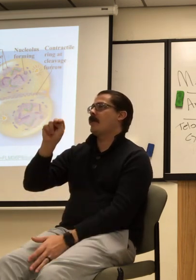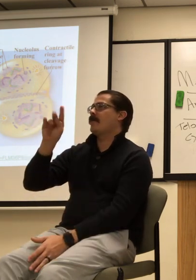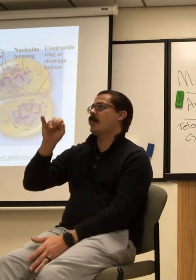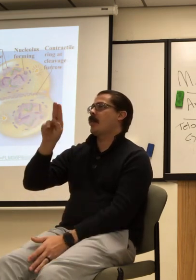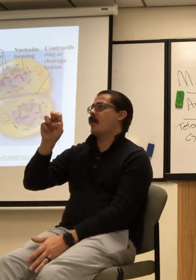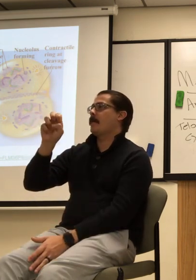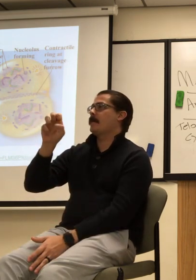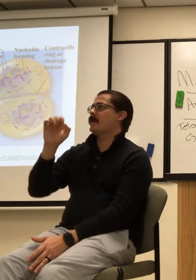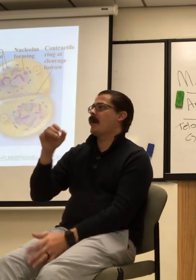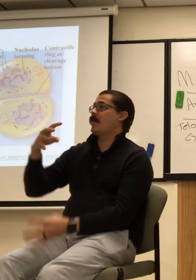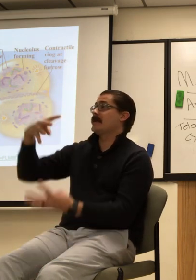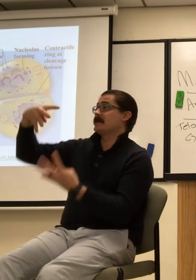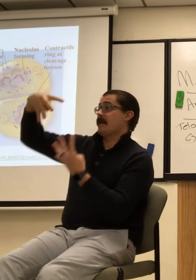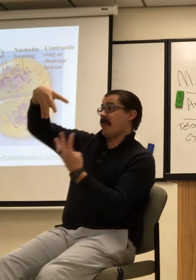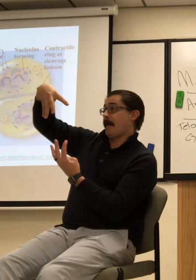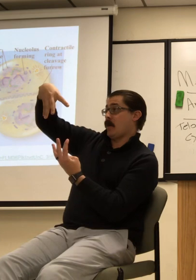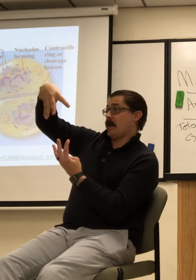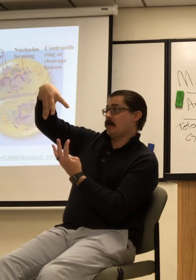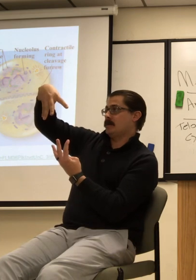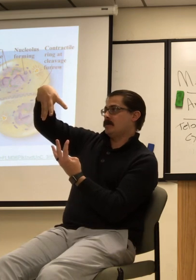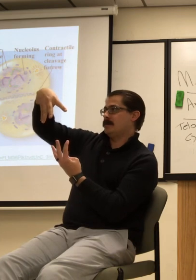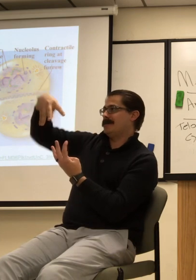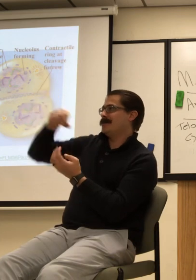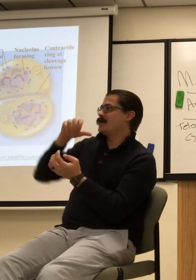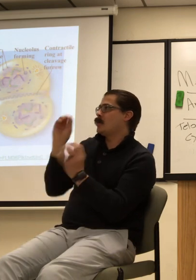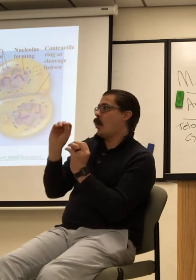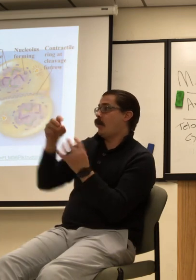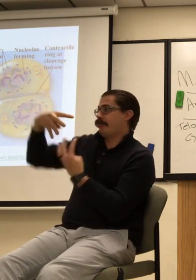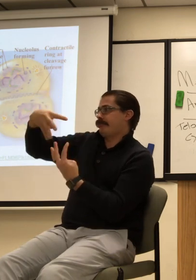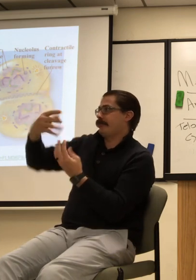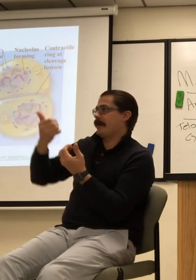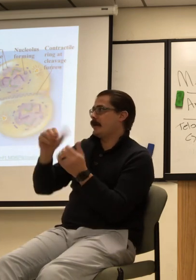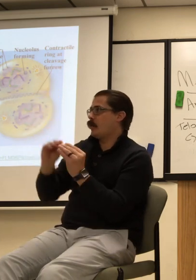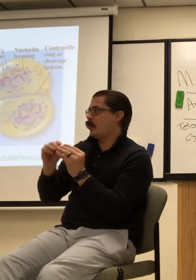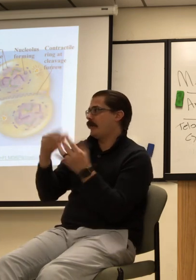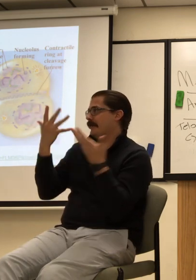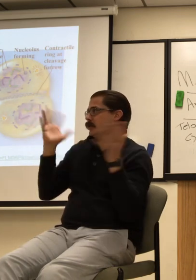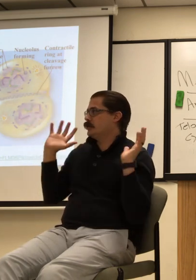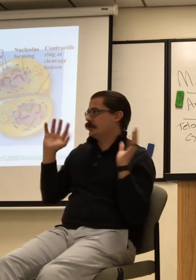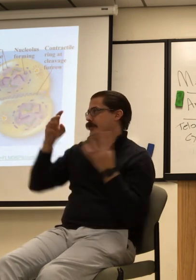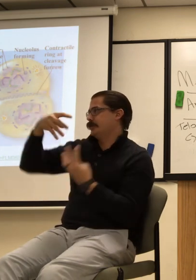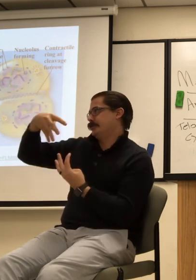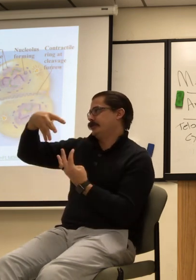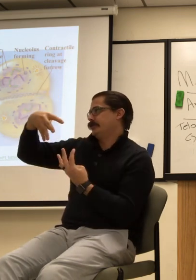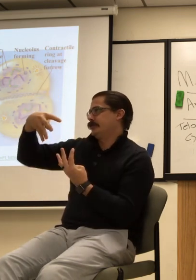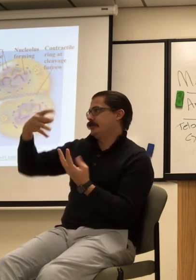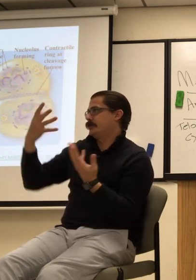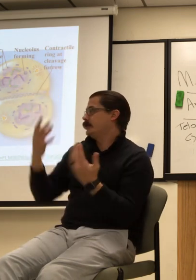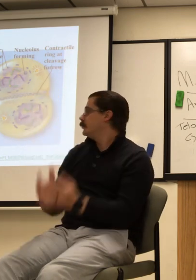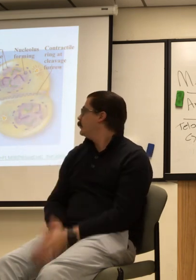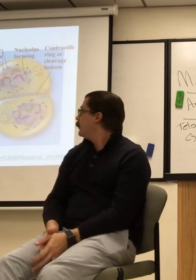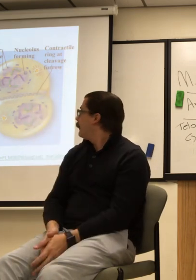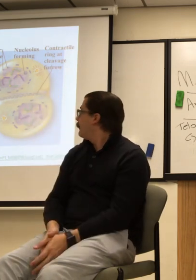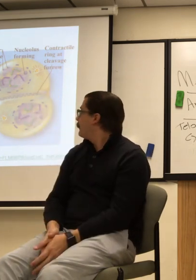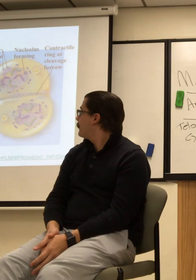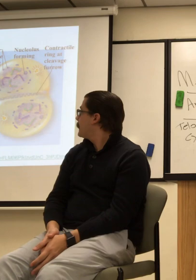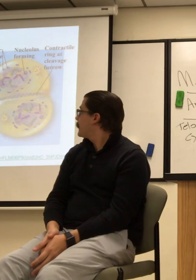Spindle apparatus, it's like, there's no spindle anymore. It's done. Okay.